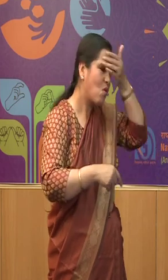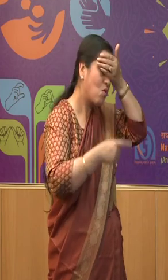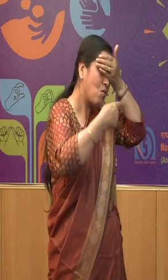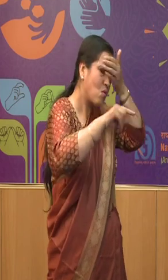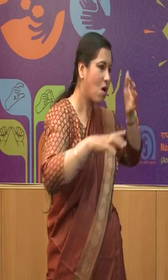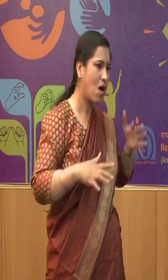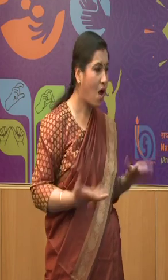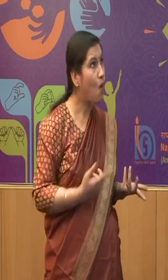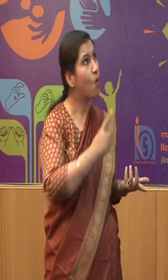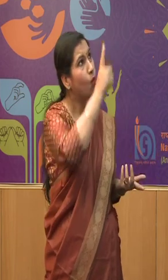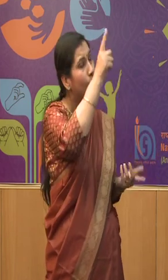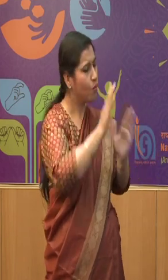superstition.